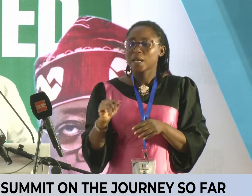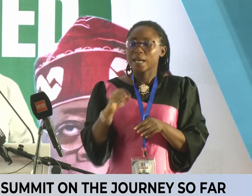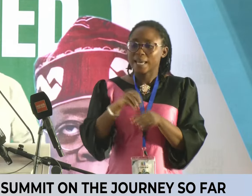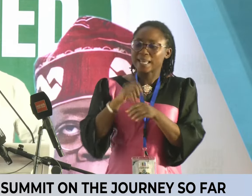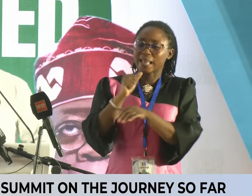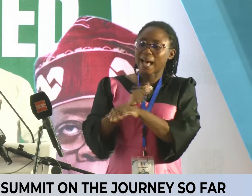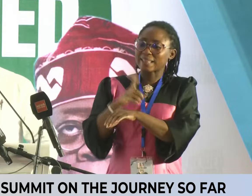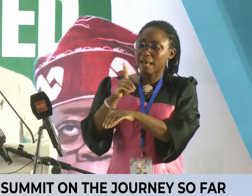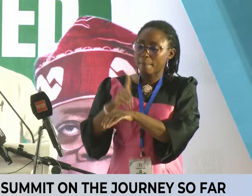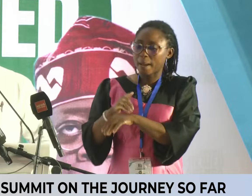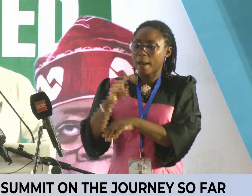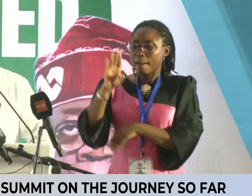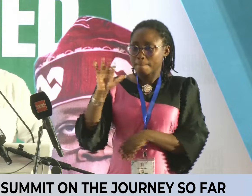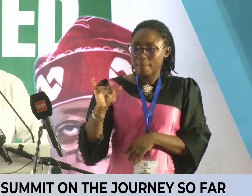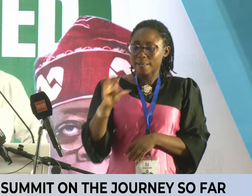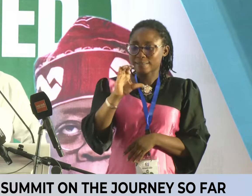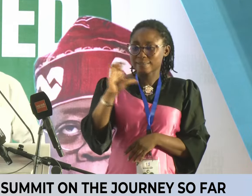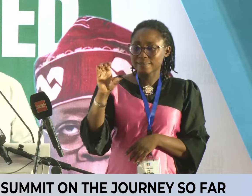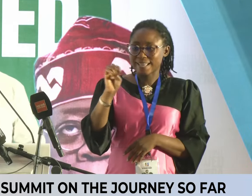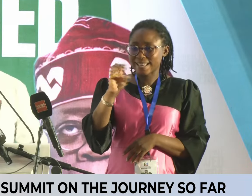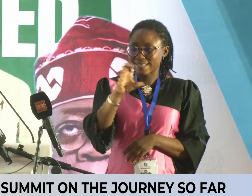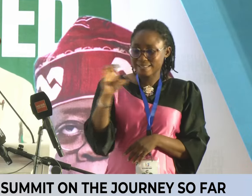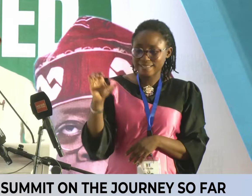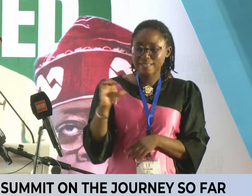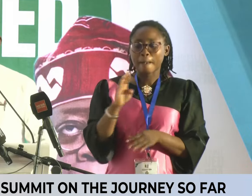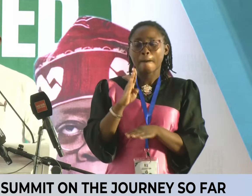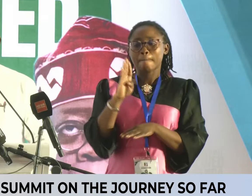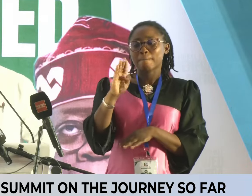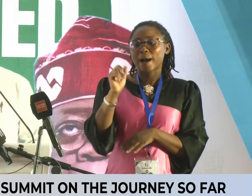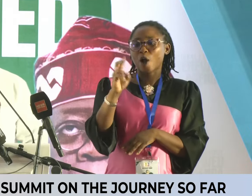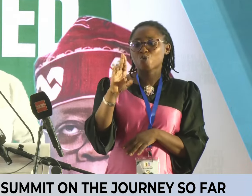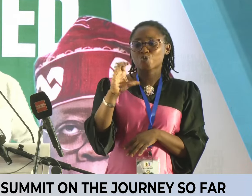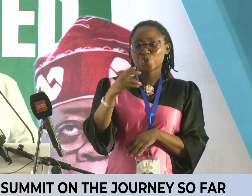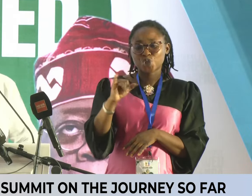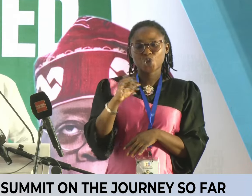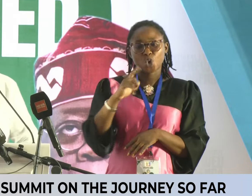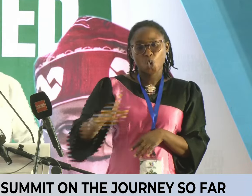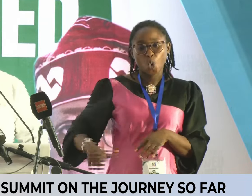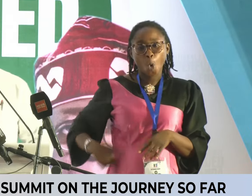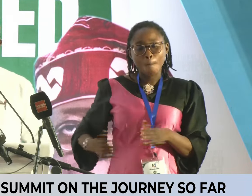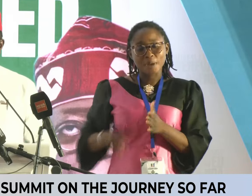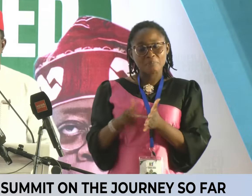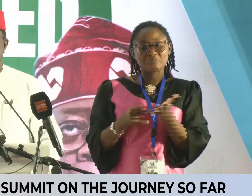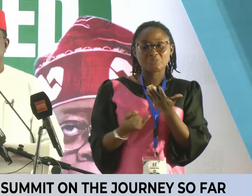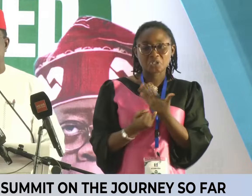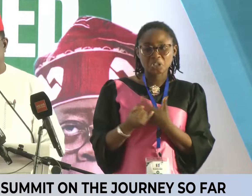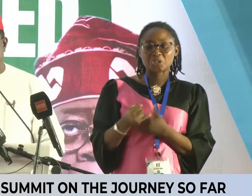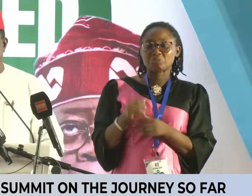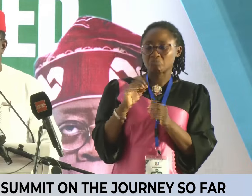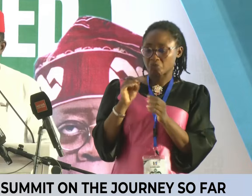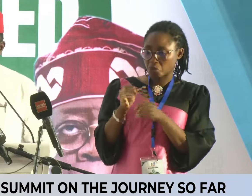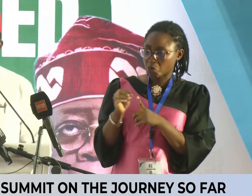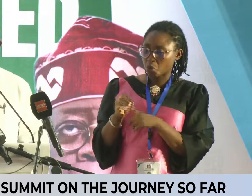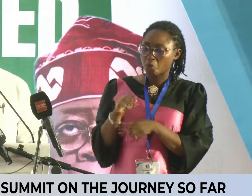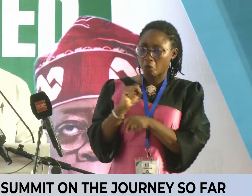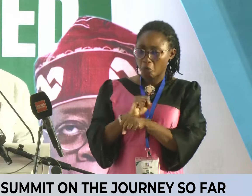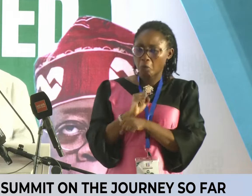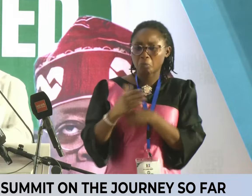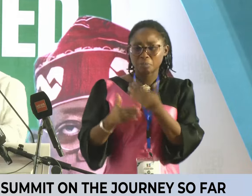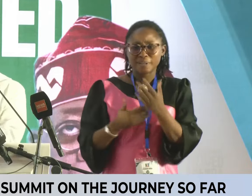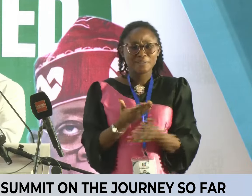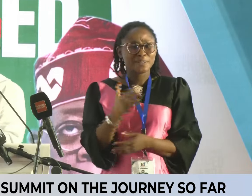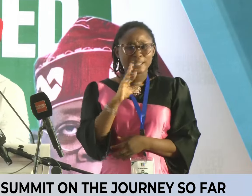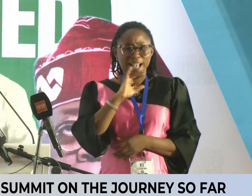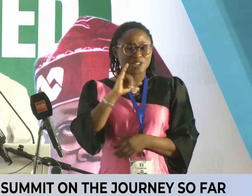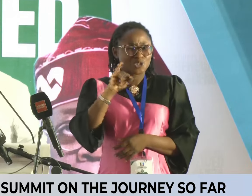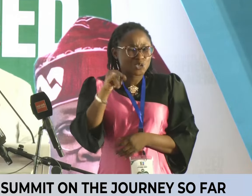by CCECC. We have the Bauchi Gombe project by Tractor. Works are ongoing. These are just